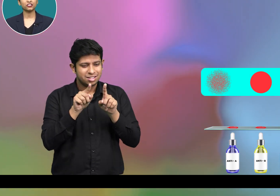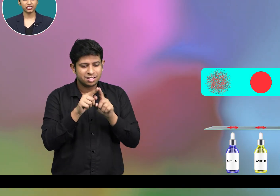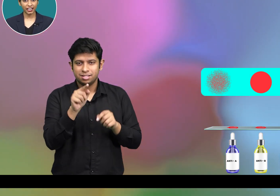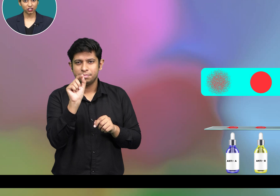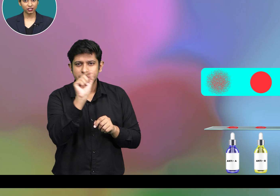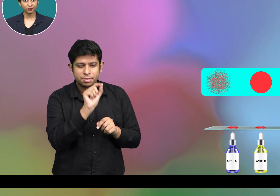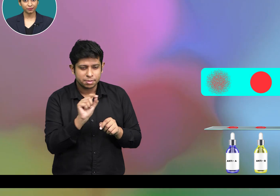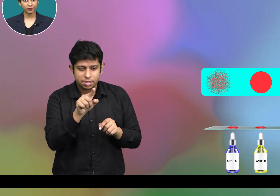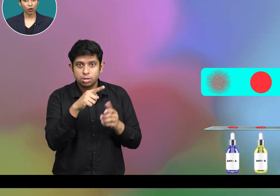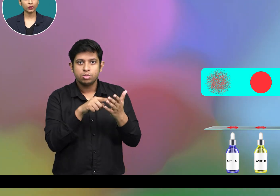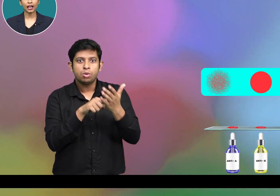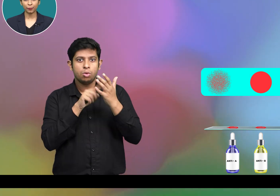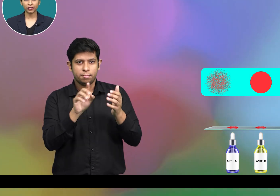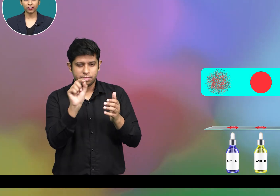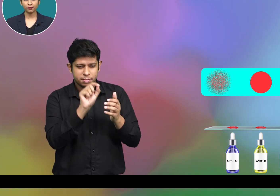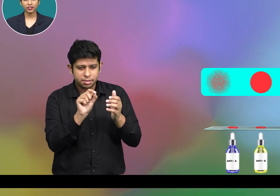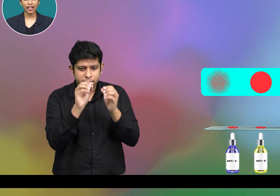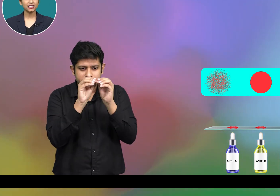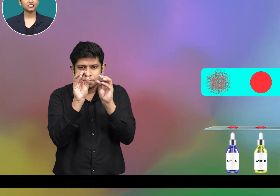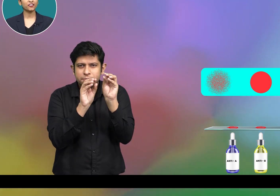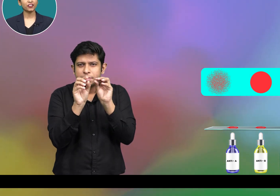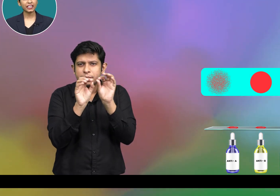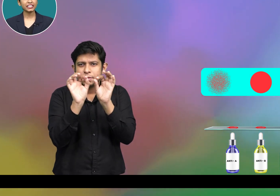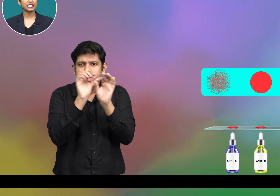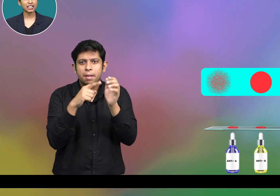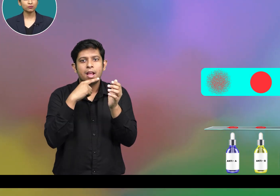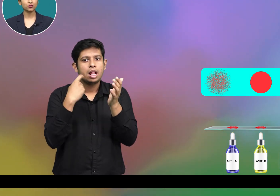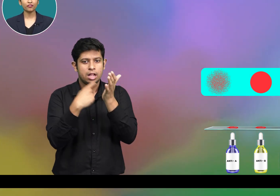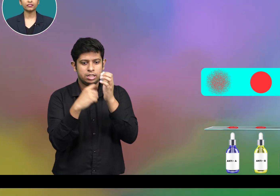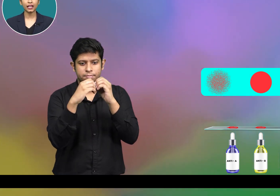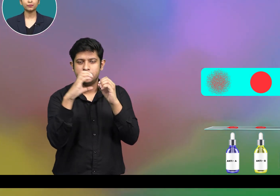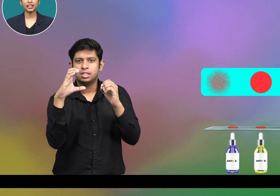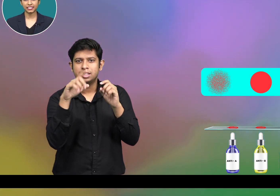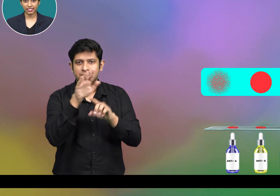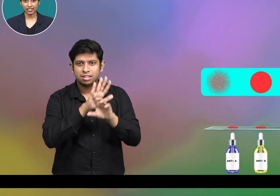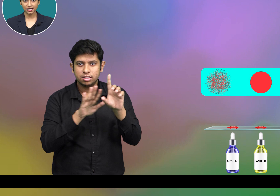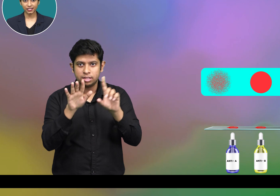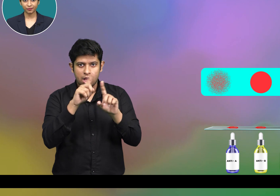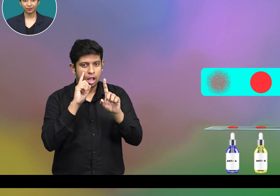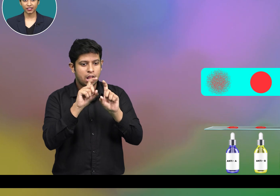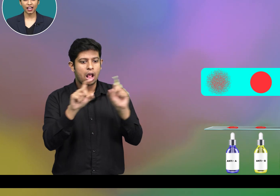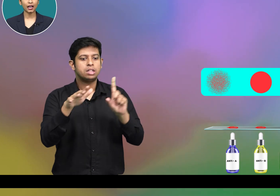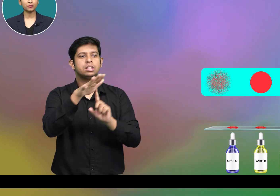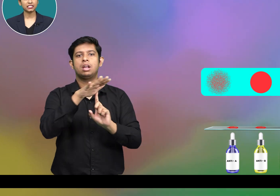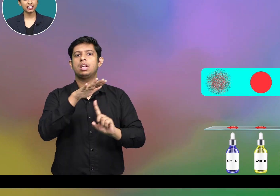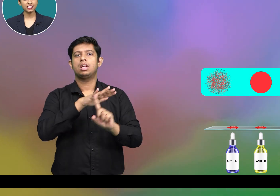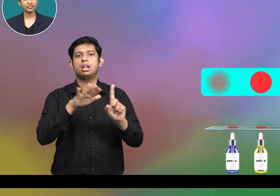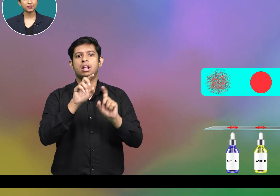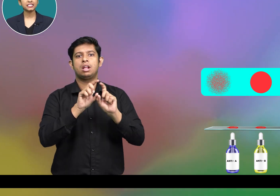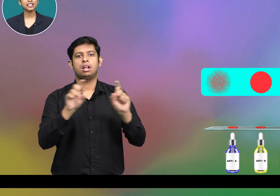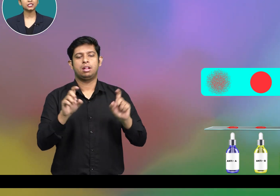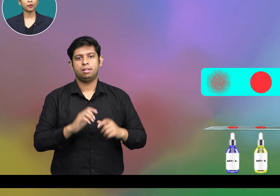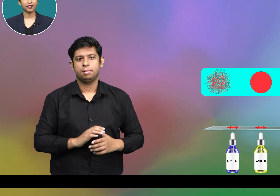The agglutination will appear as the grainy clumps of red blood cells,